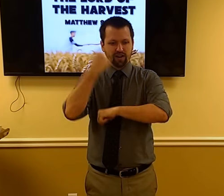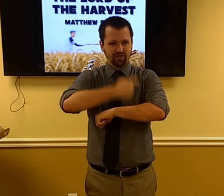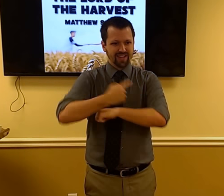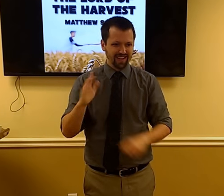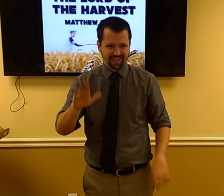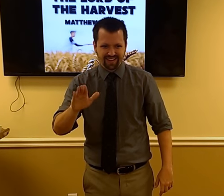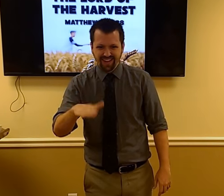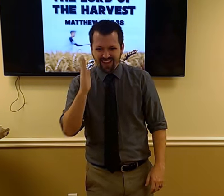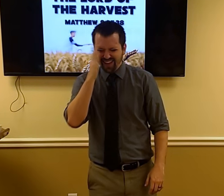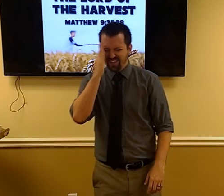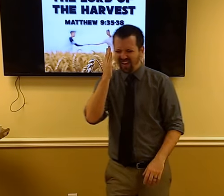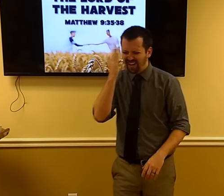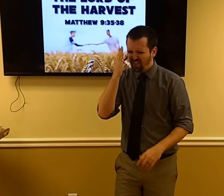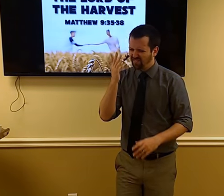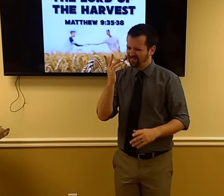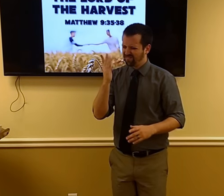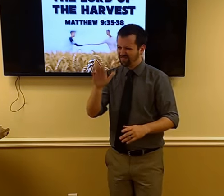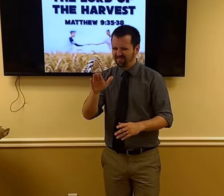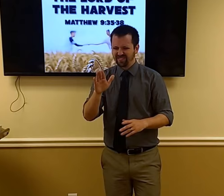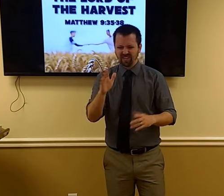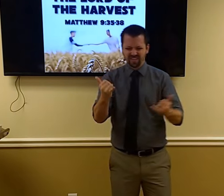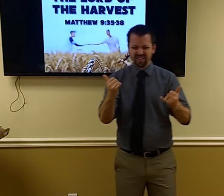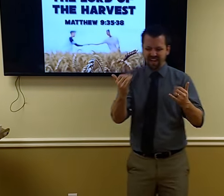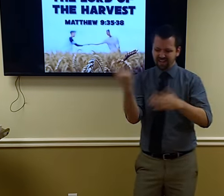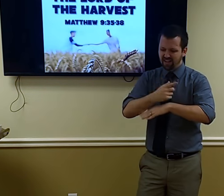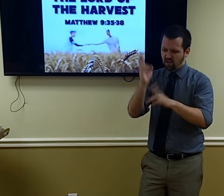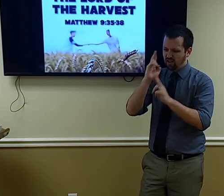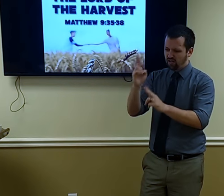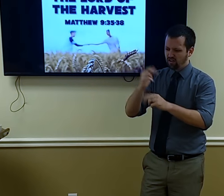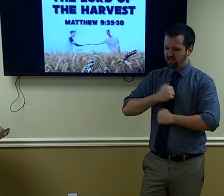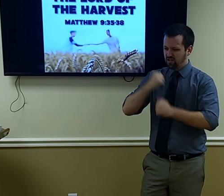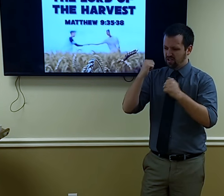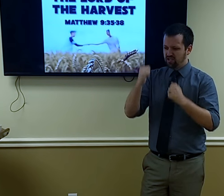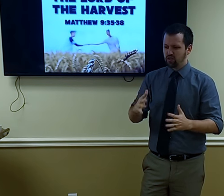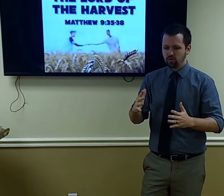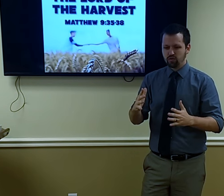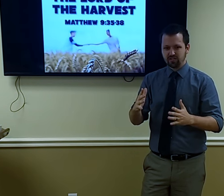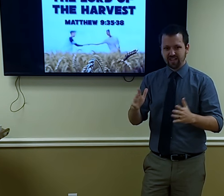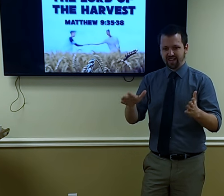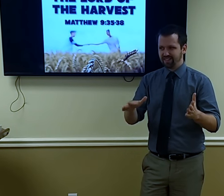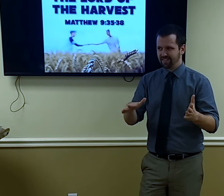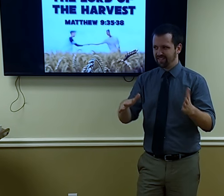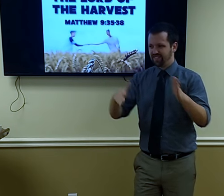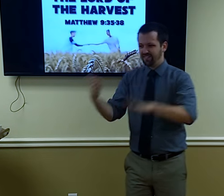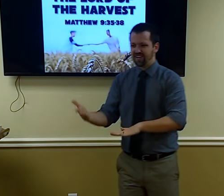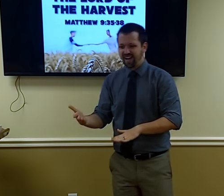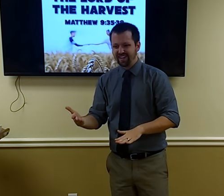Memorial Day. And, I know, today they'd honor soldiers that have died. And